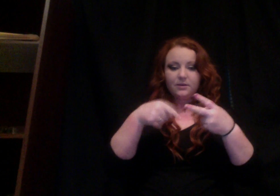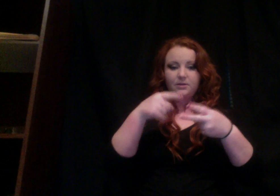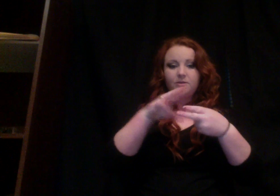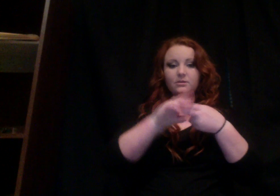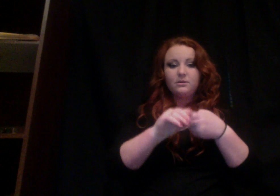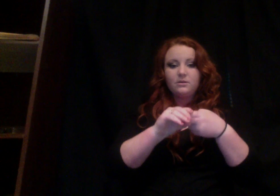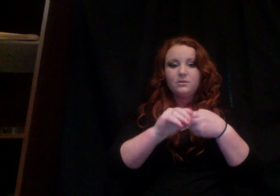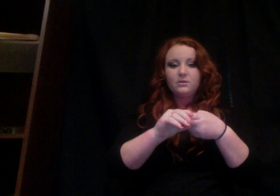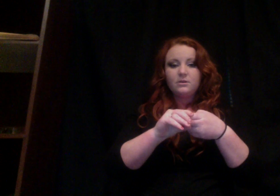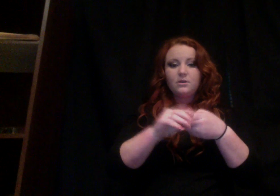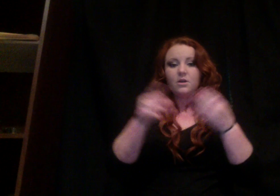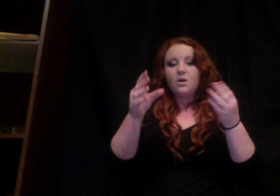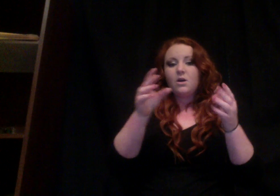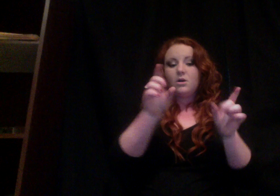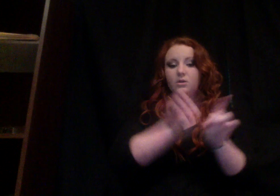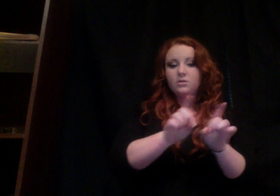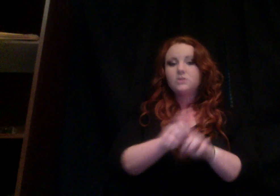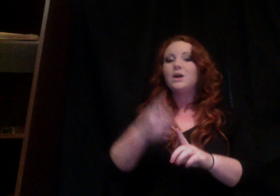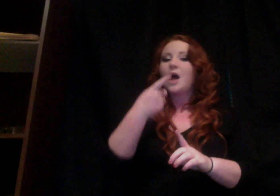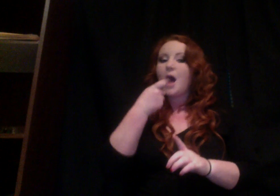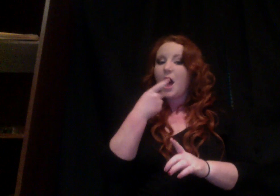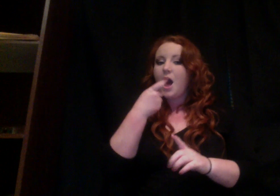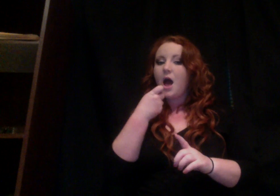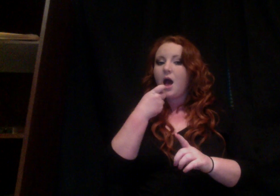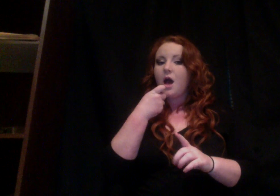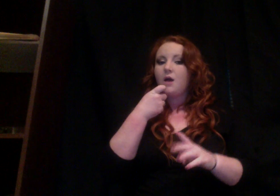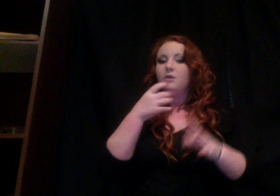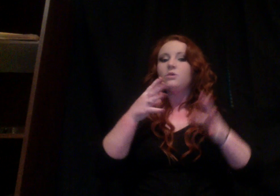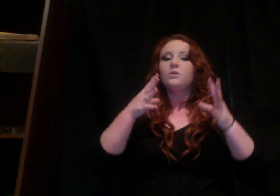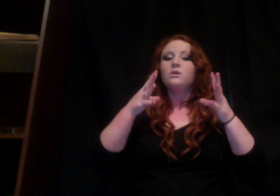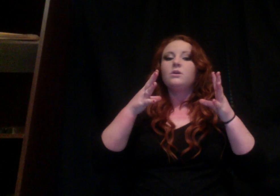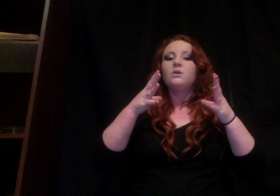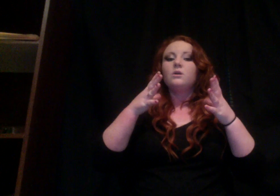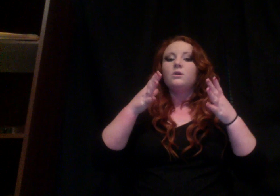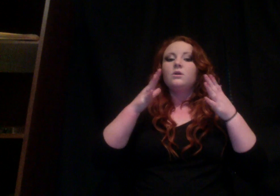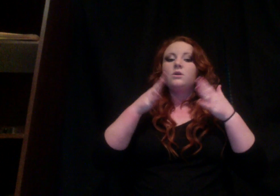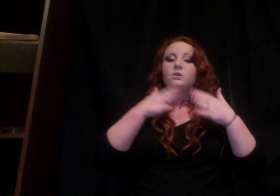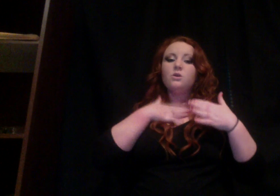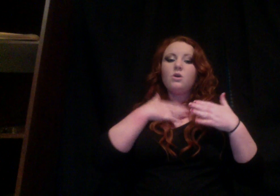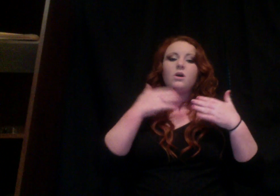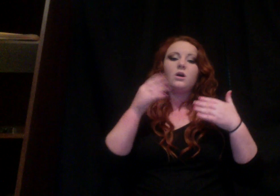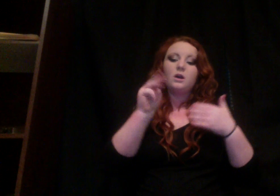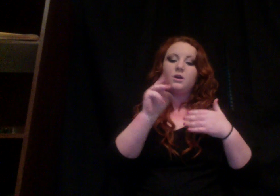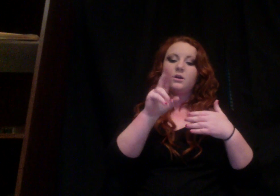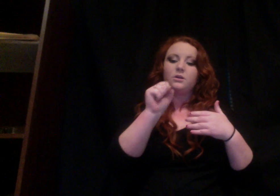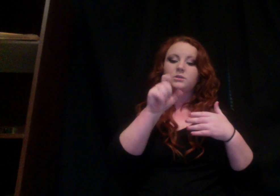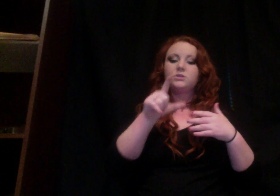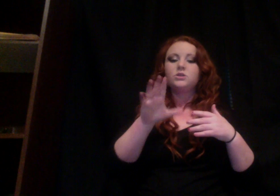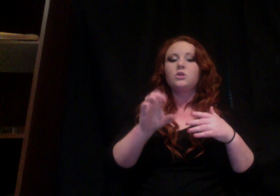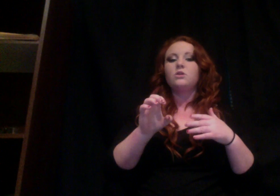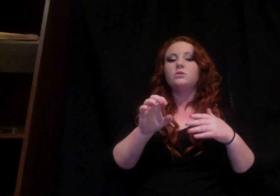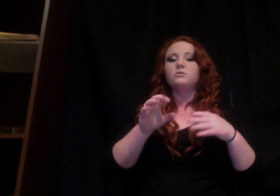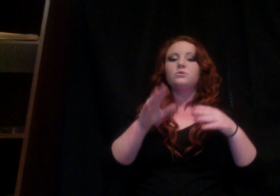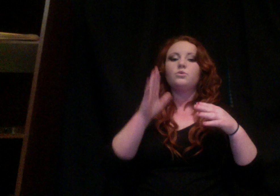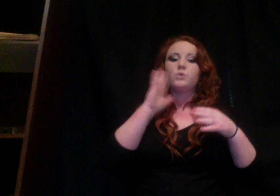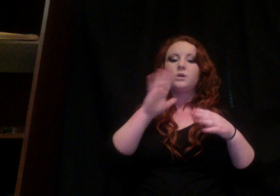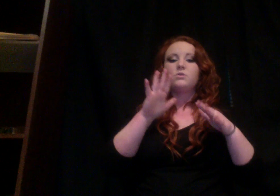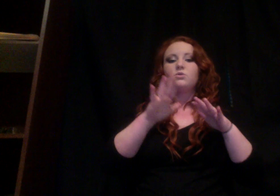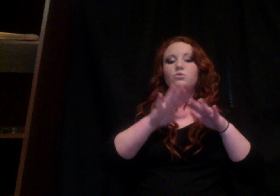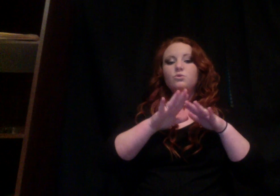we use at the back of the throat to relax your muscles and to get rid of your gag reflex. In this exam,